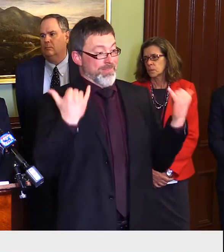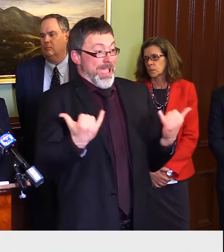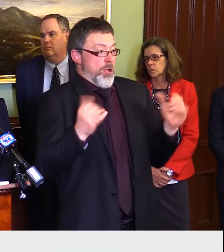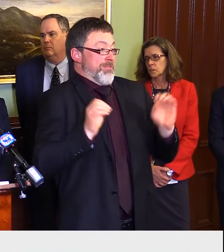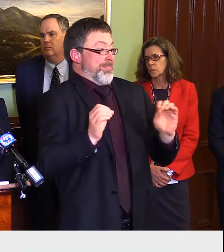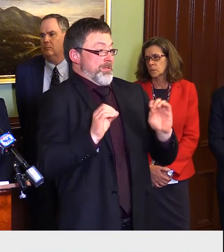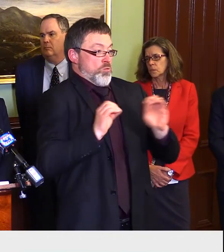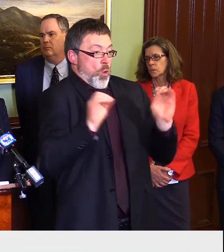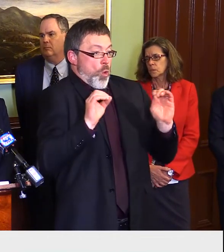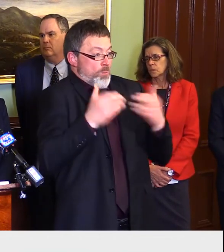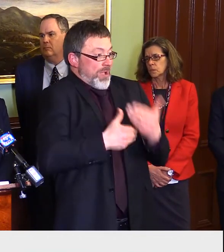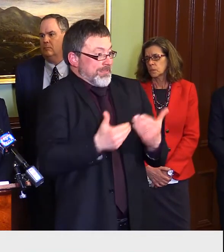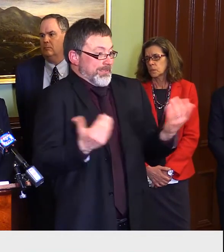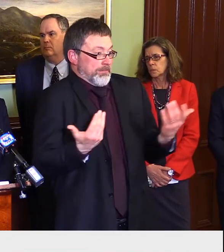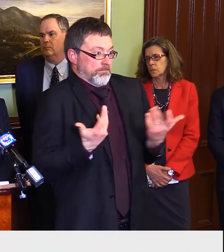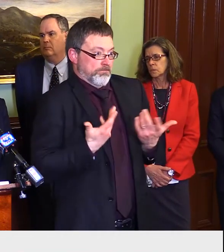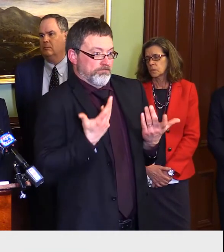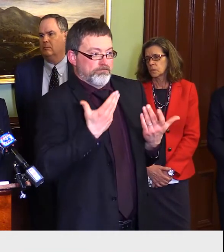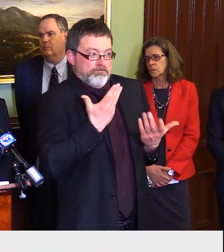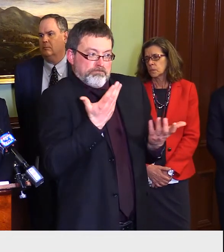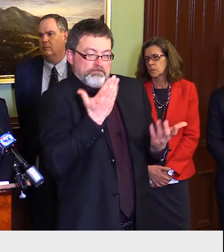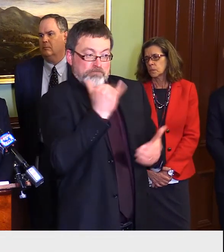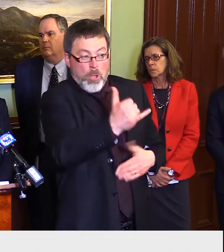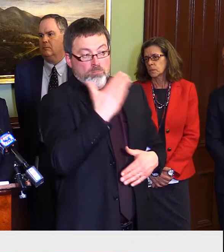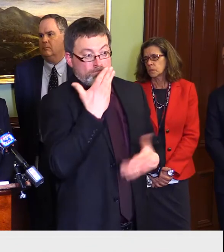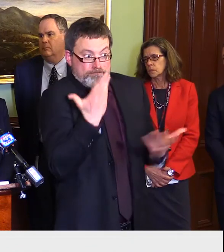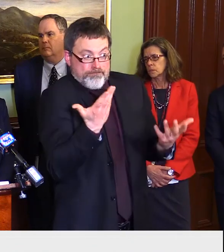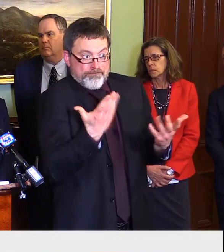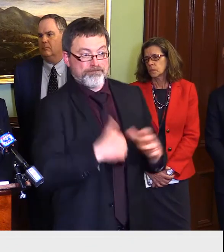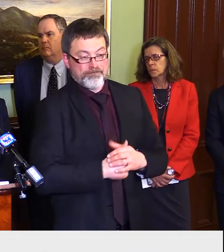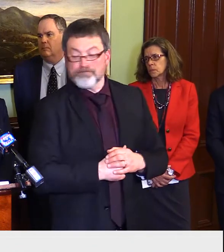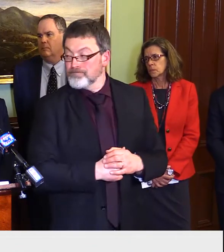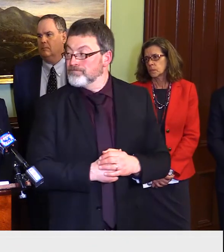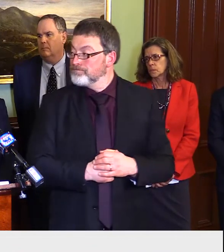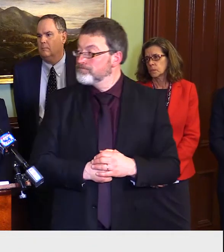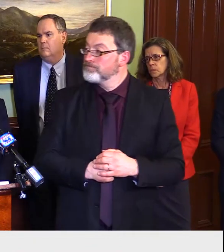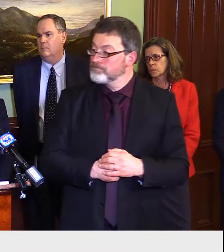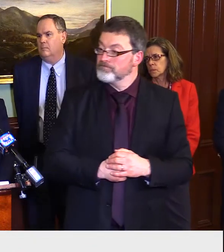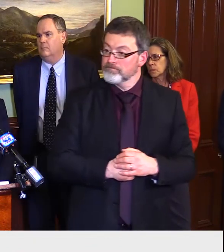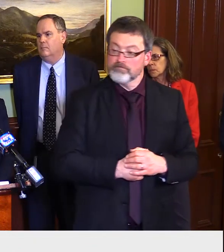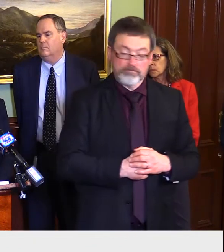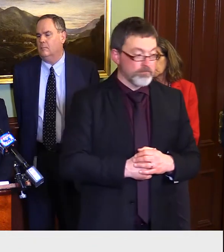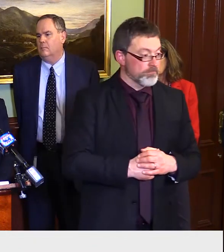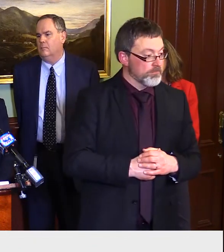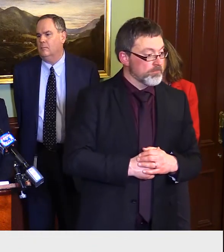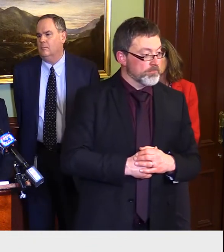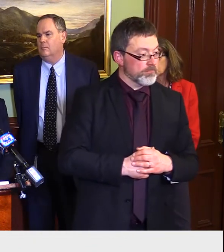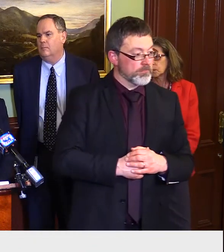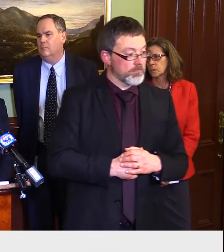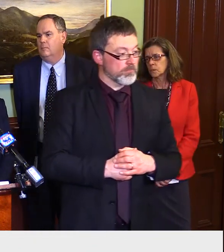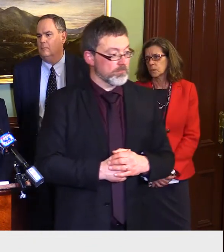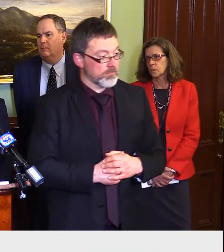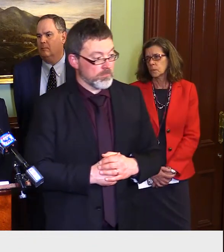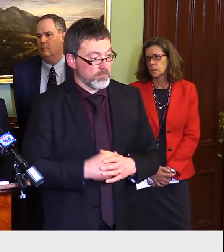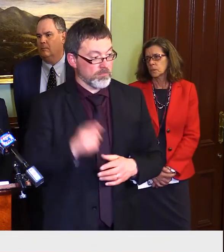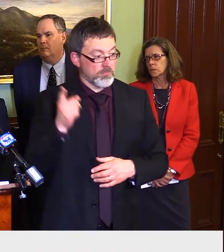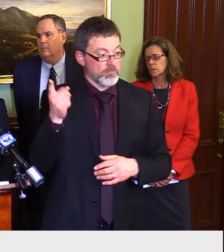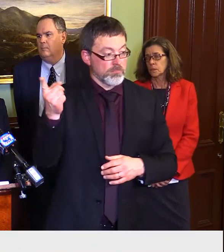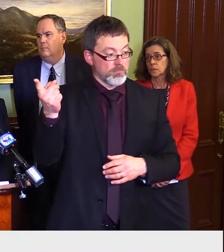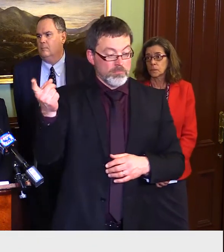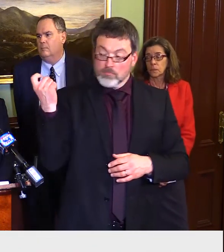Quebec, has there been contact with the Quebec Prime Minister? I have not had any contact with him at this